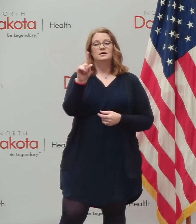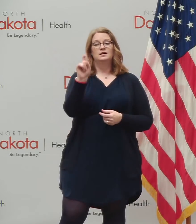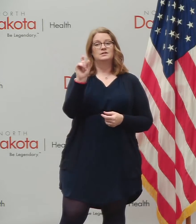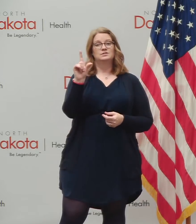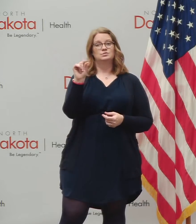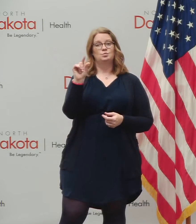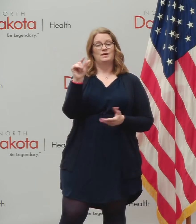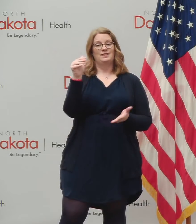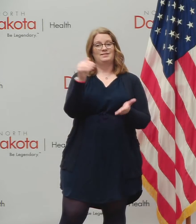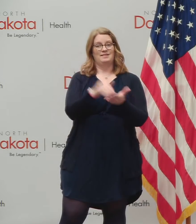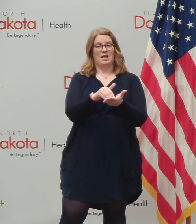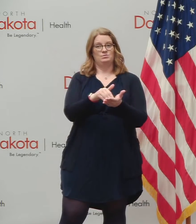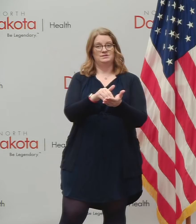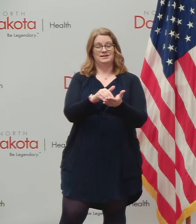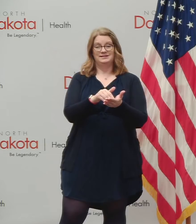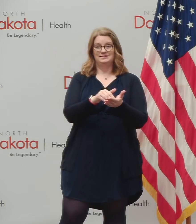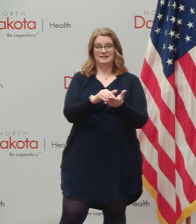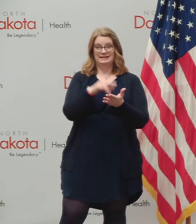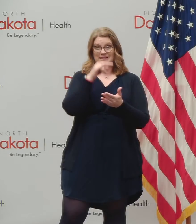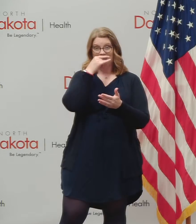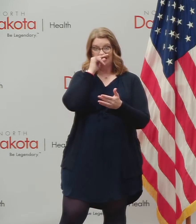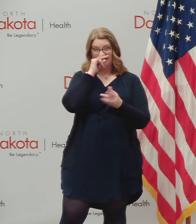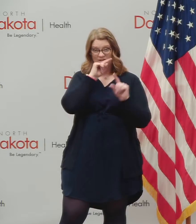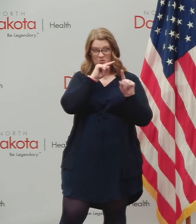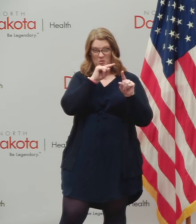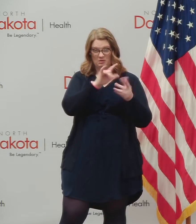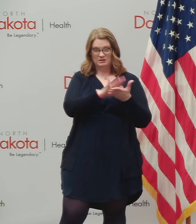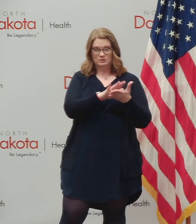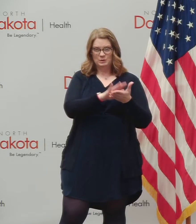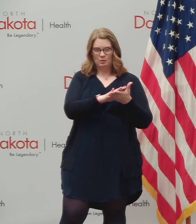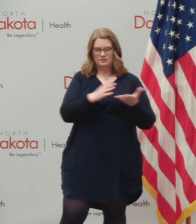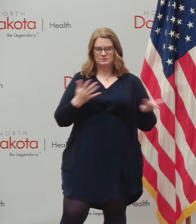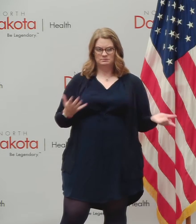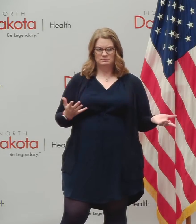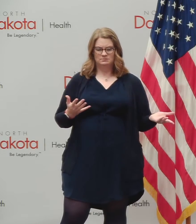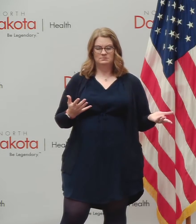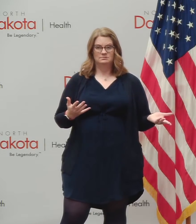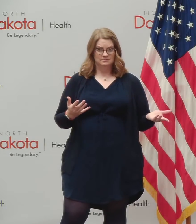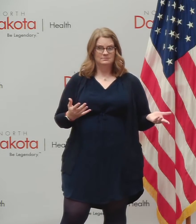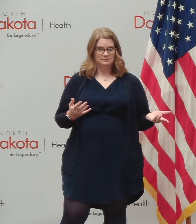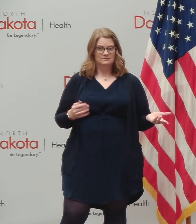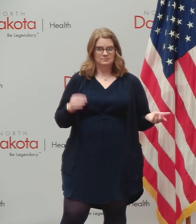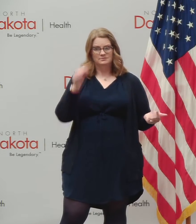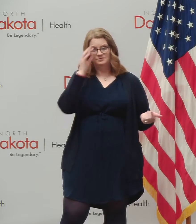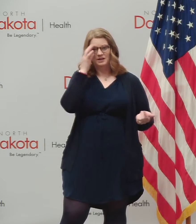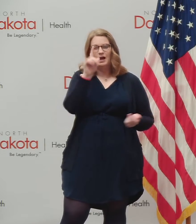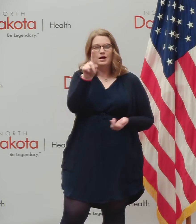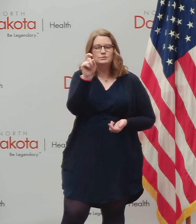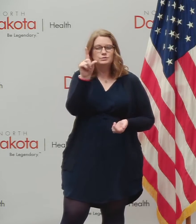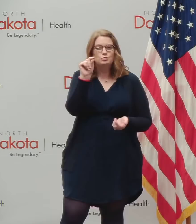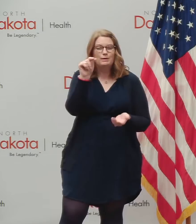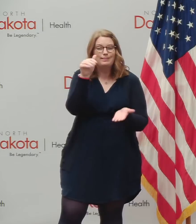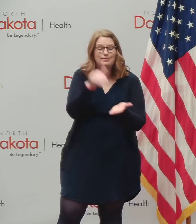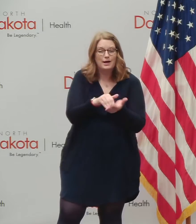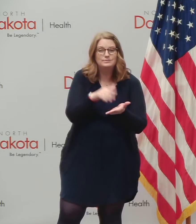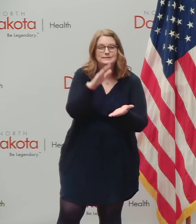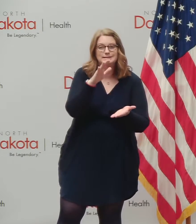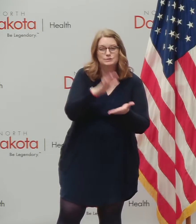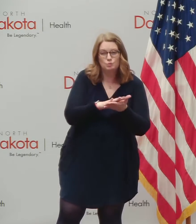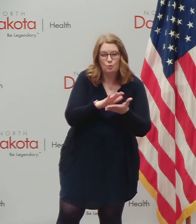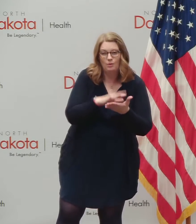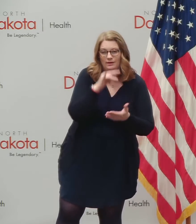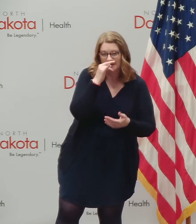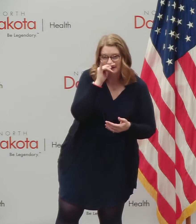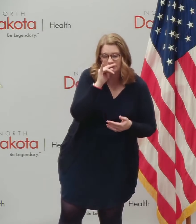120,000 school kids, we know that from those school kids, we know that there's hundreds of thousands of parents